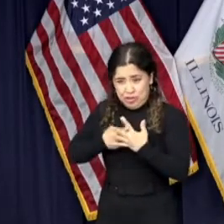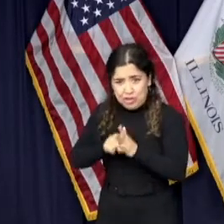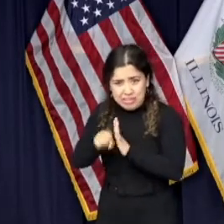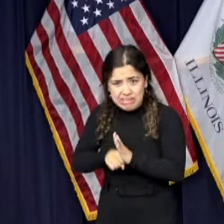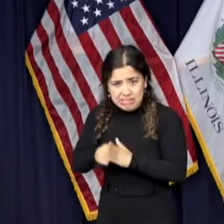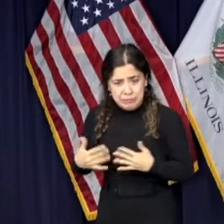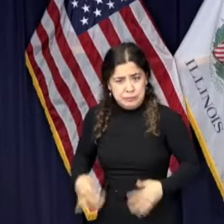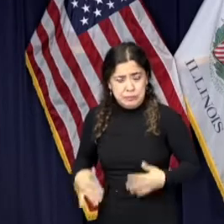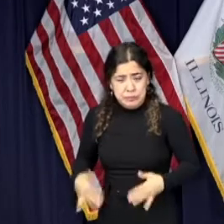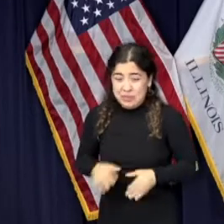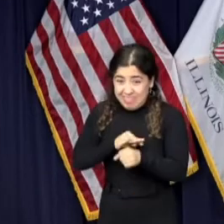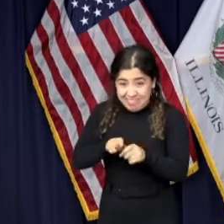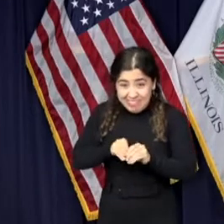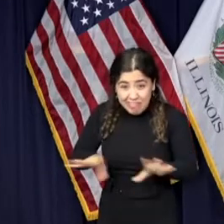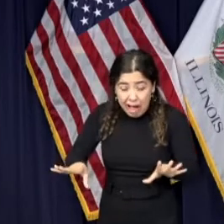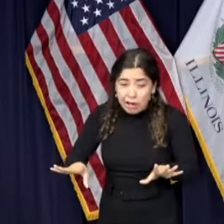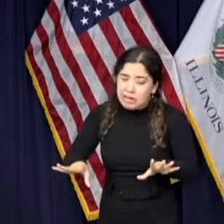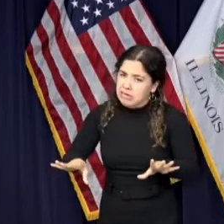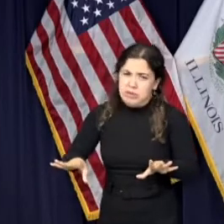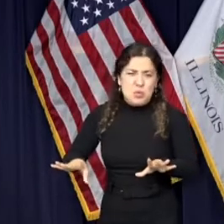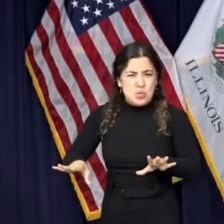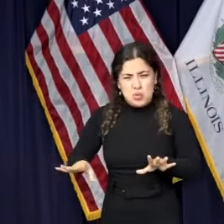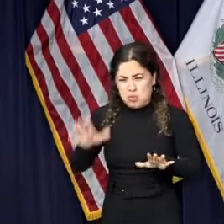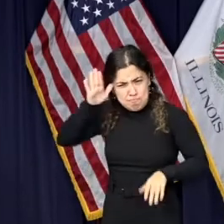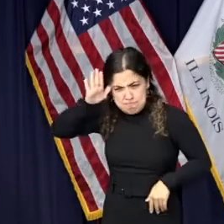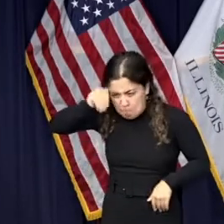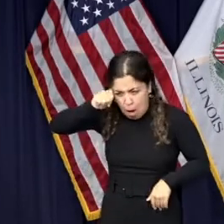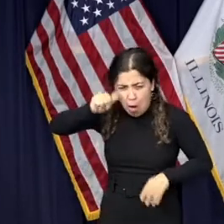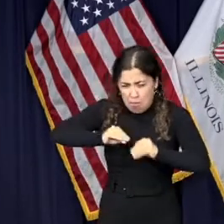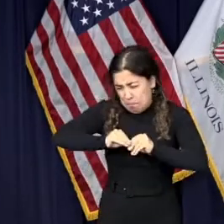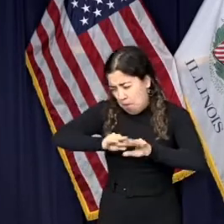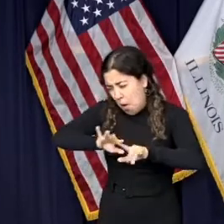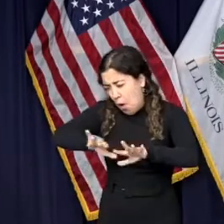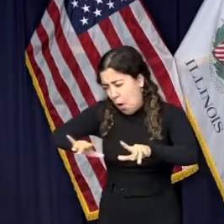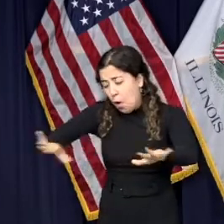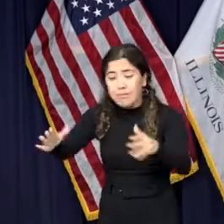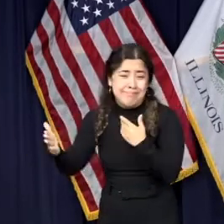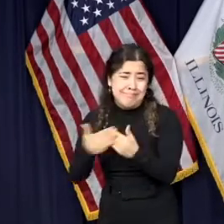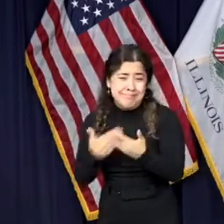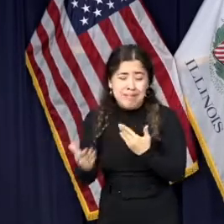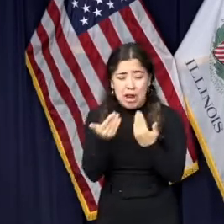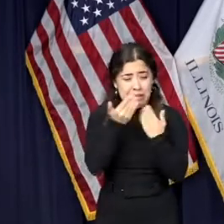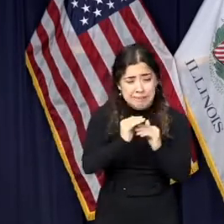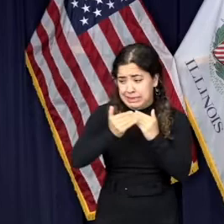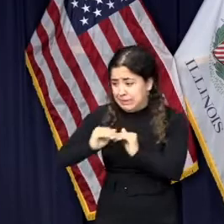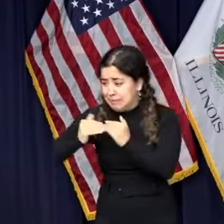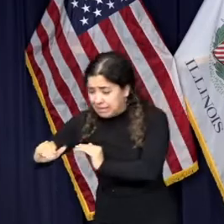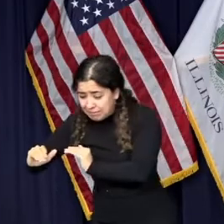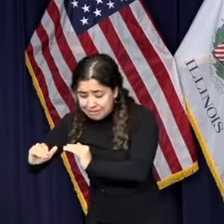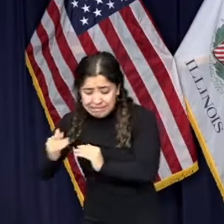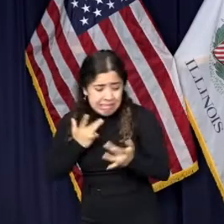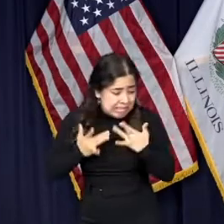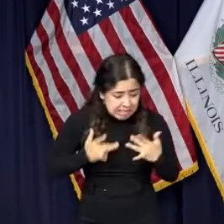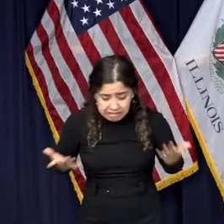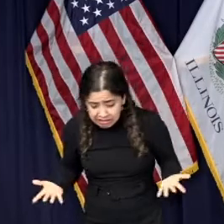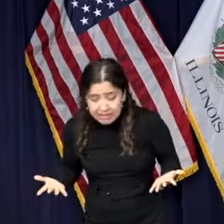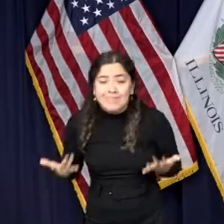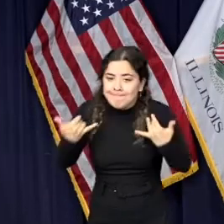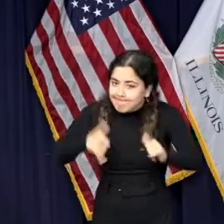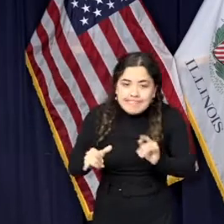and it spreads so easily that no amount of restrictions seems to keep it off the playing field or out of the locker